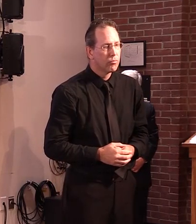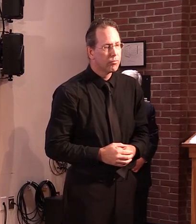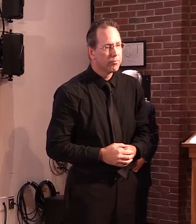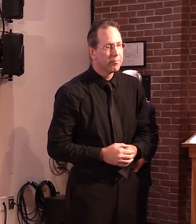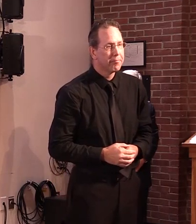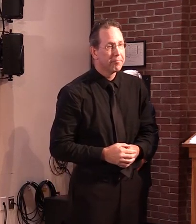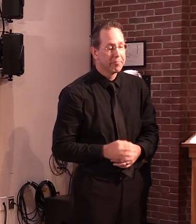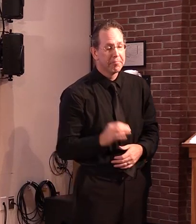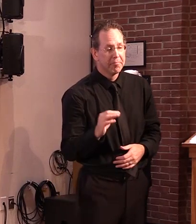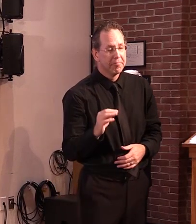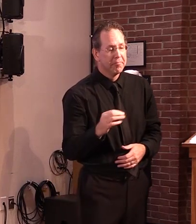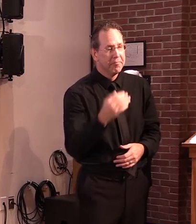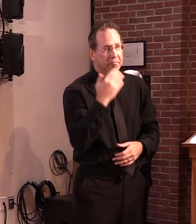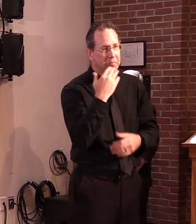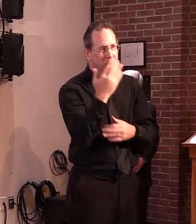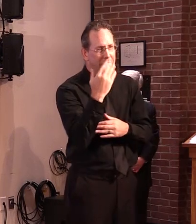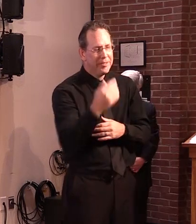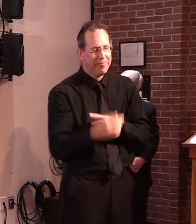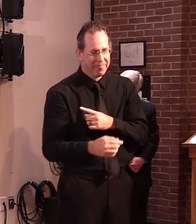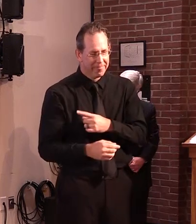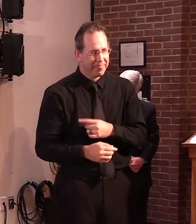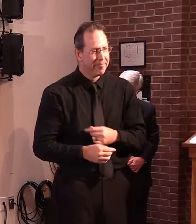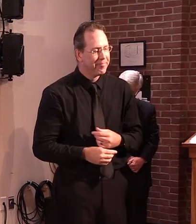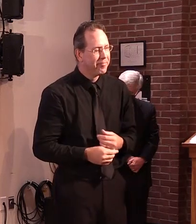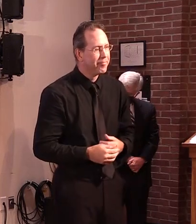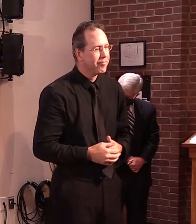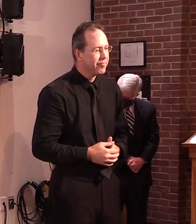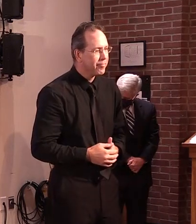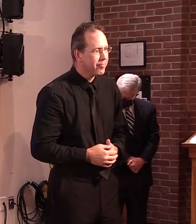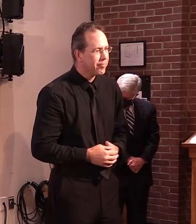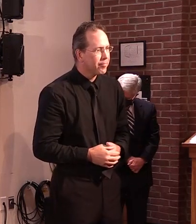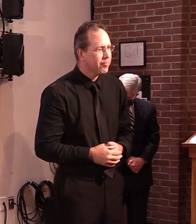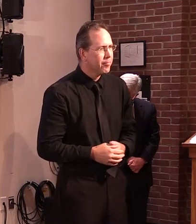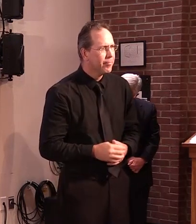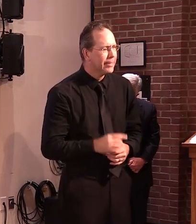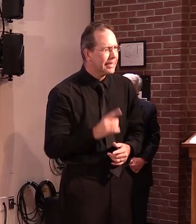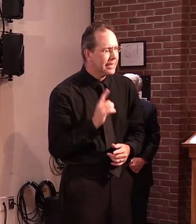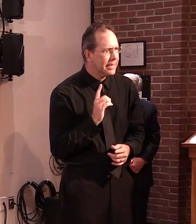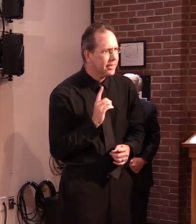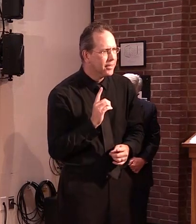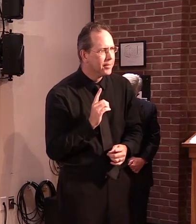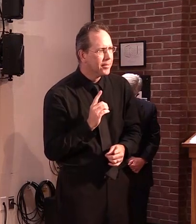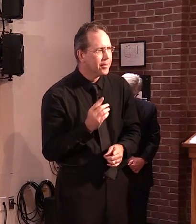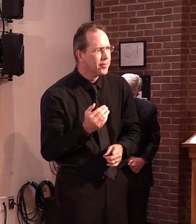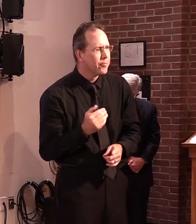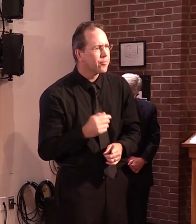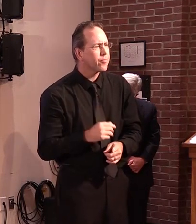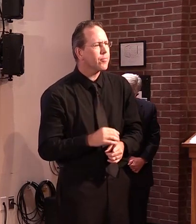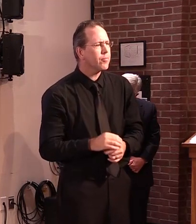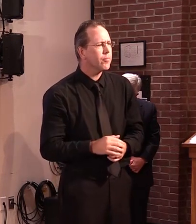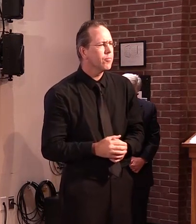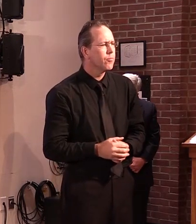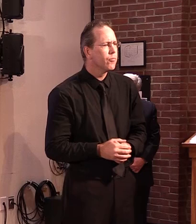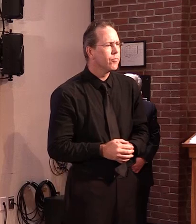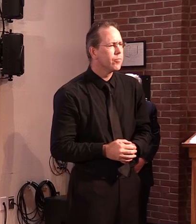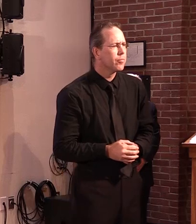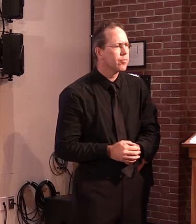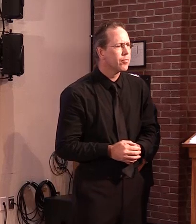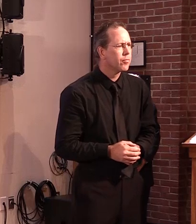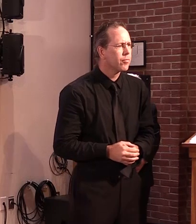Building a little bit on Wilson's question from the AP, a lot of people want